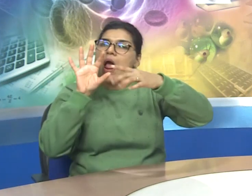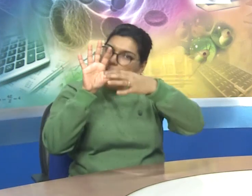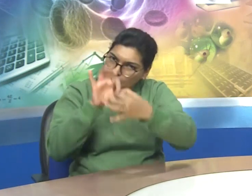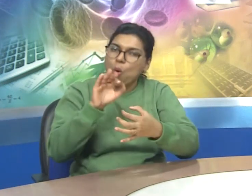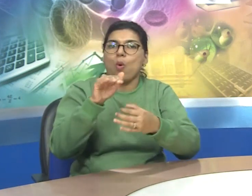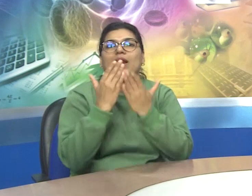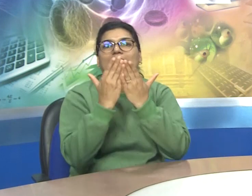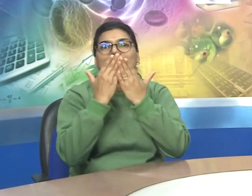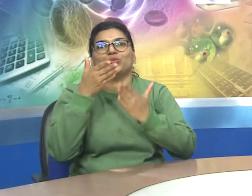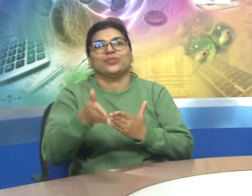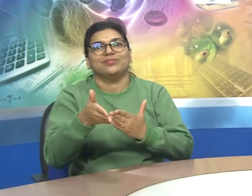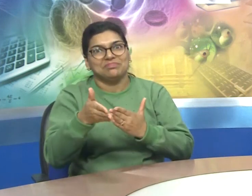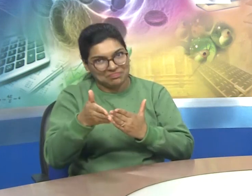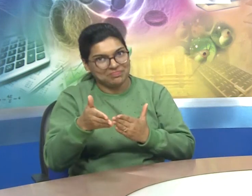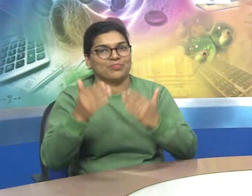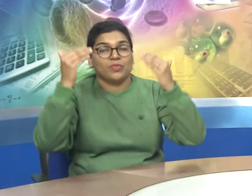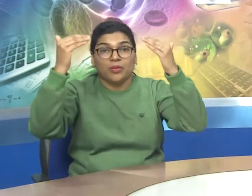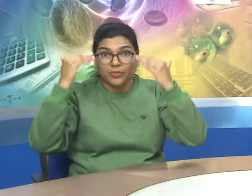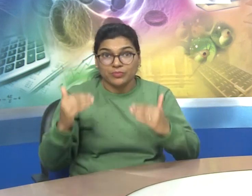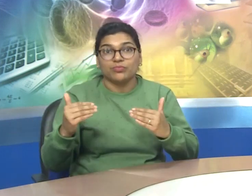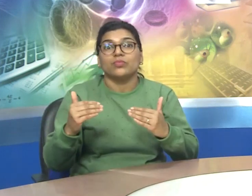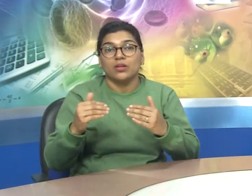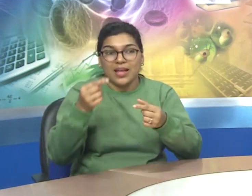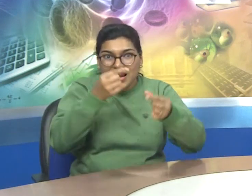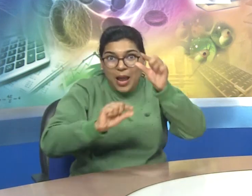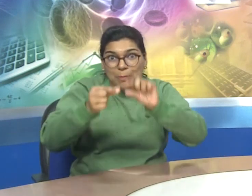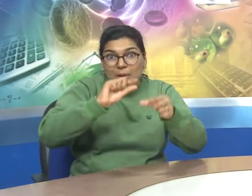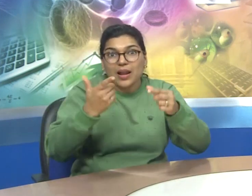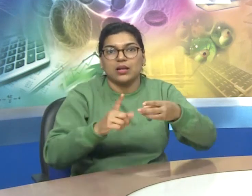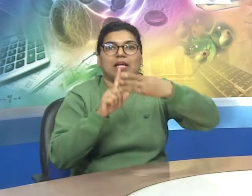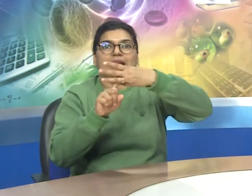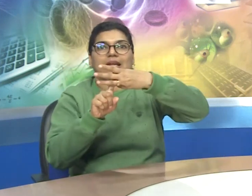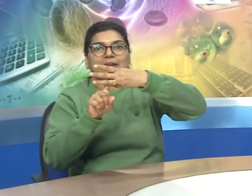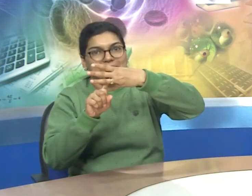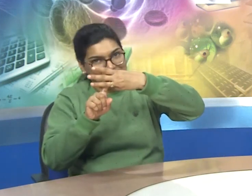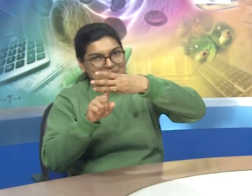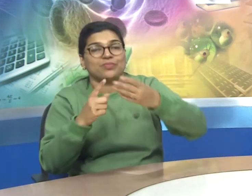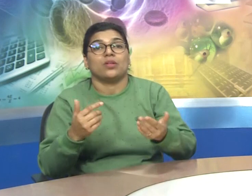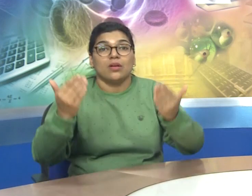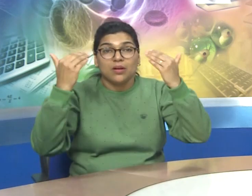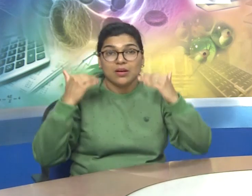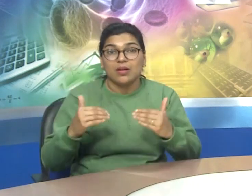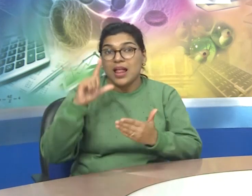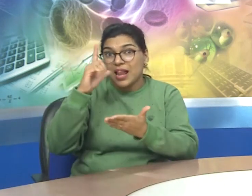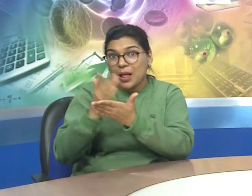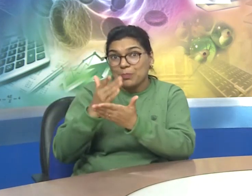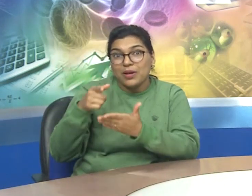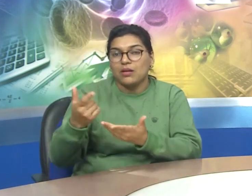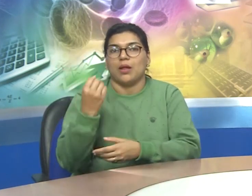notation. For education, the code used is T. For chemistry, it is E. For